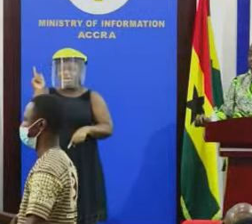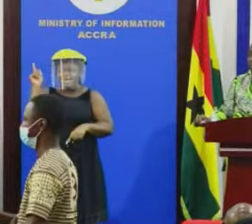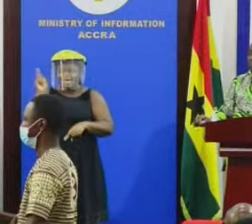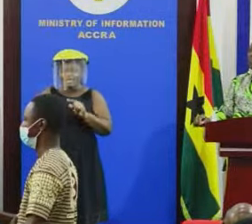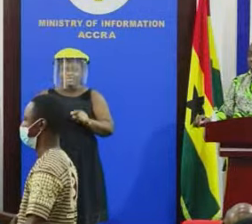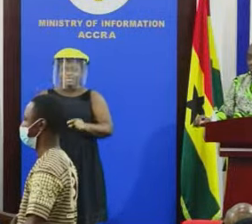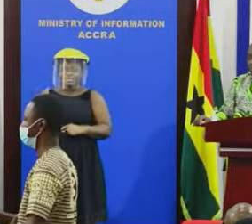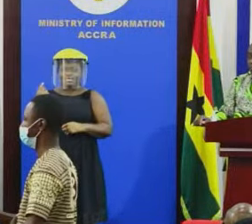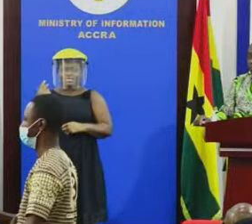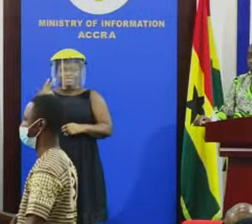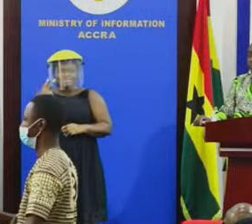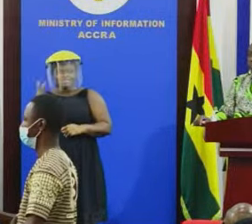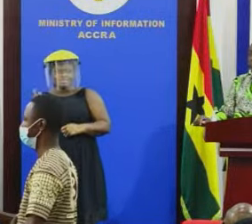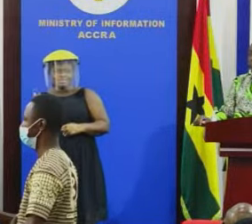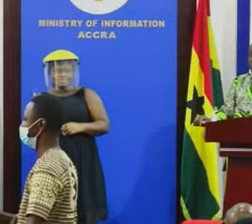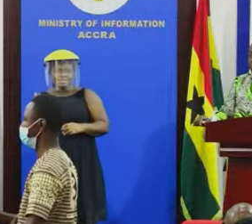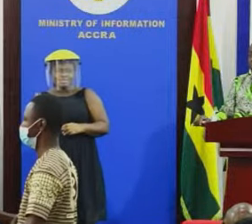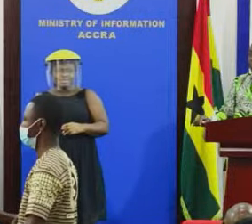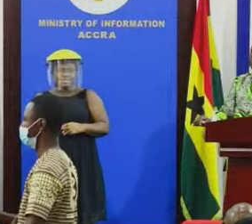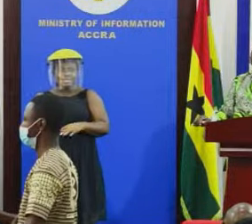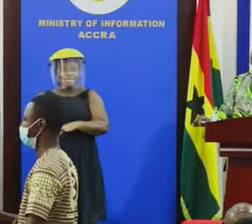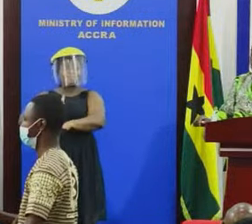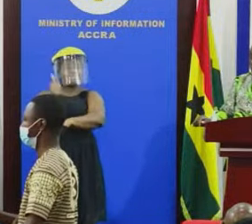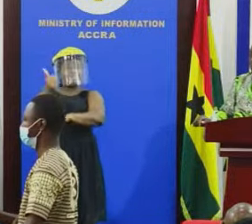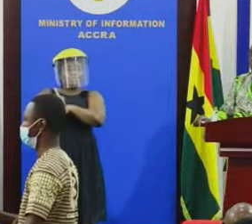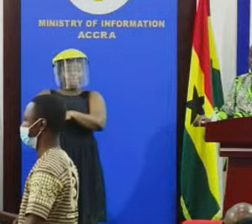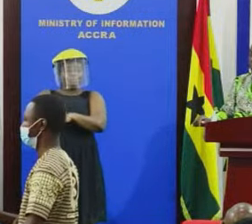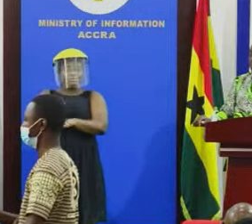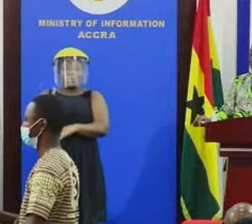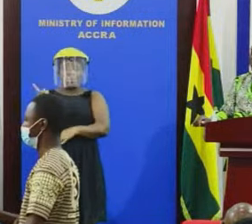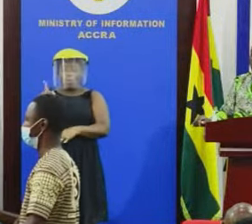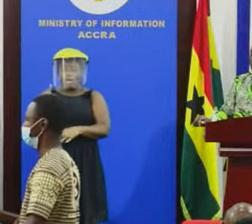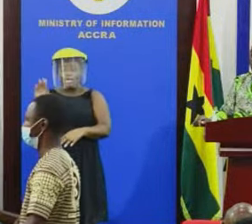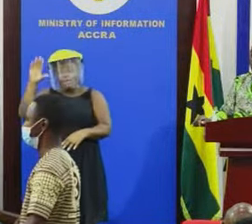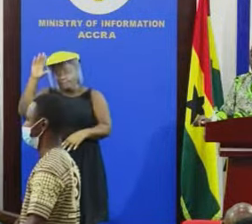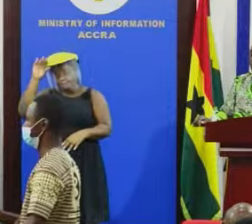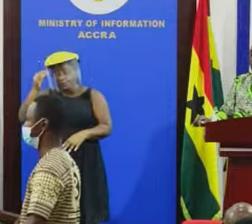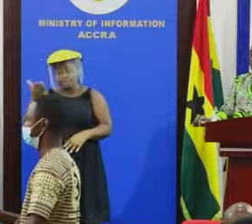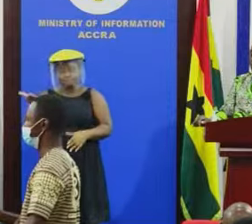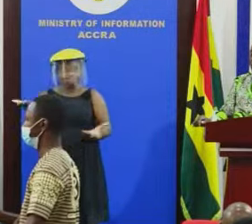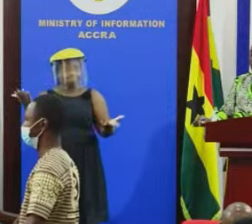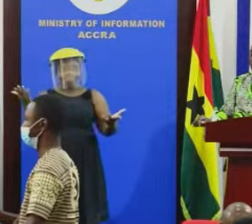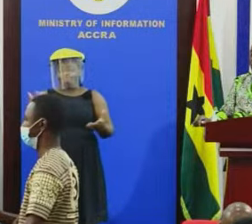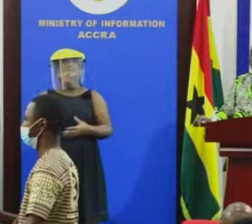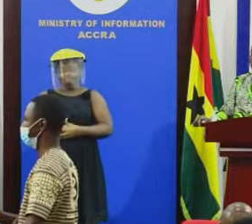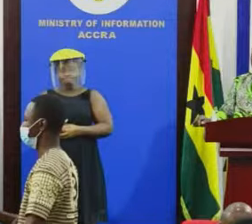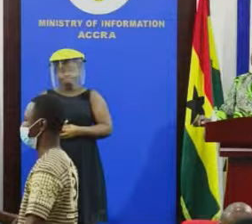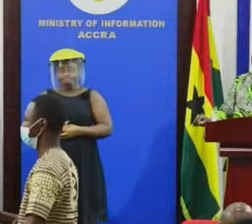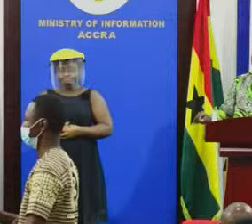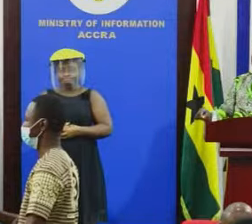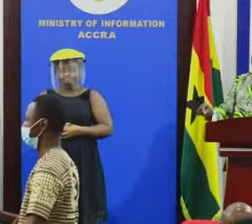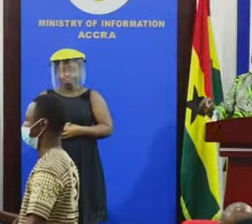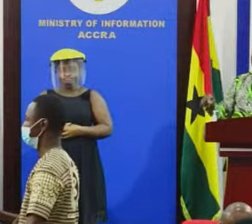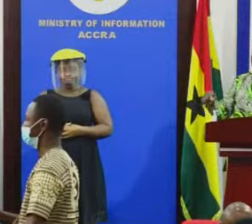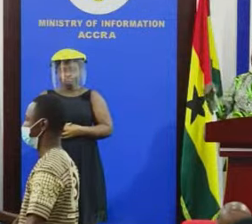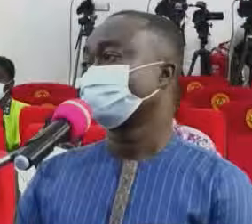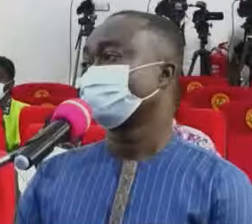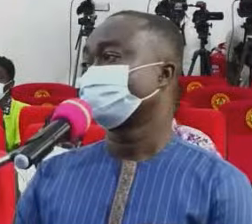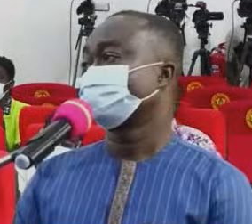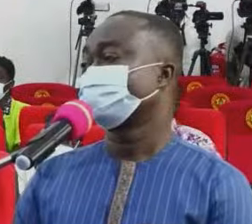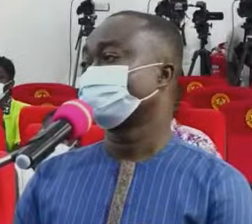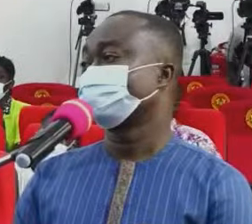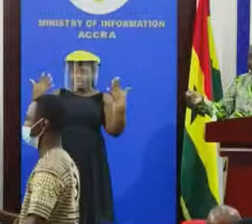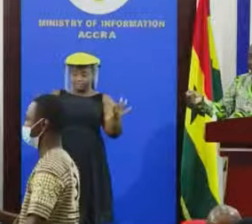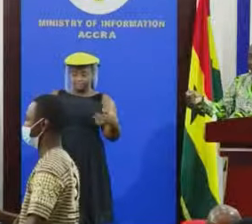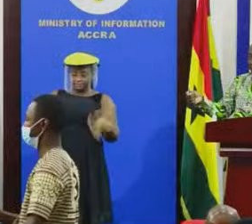have validated but have not been able to establish the whereabouts of Mr. Essien. And when they are done